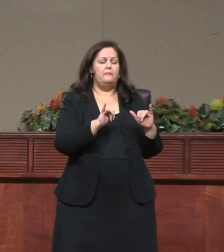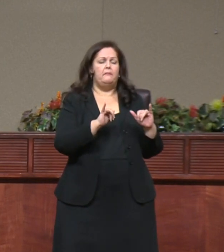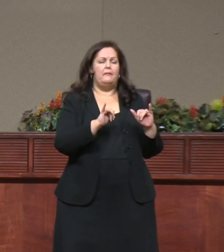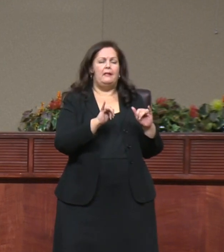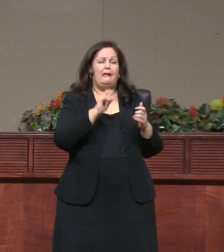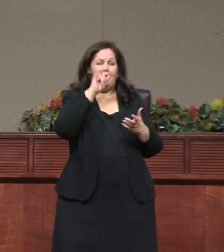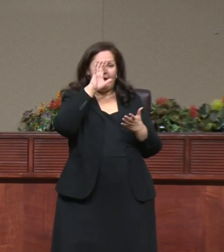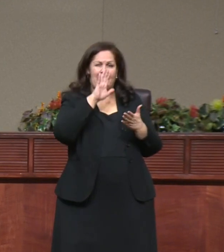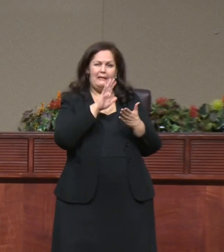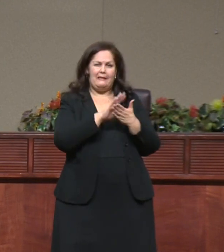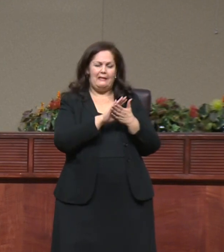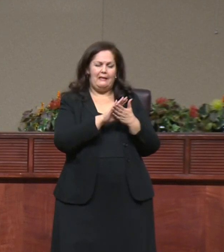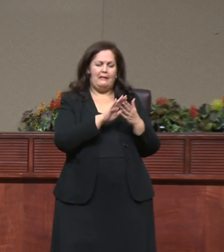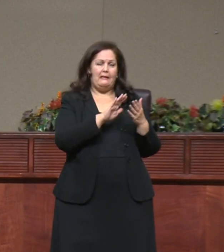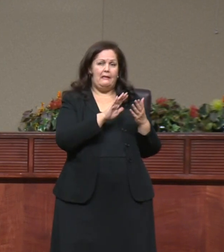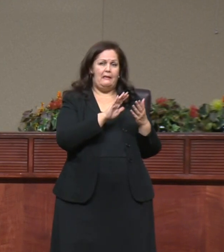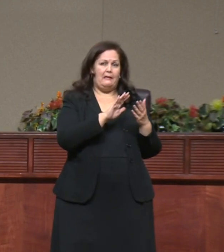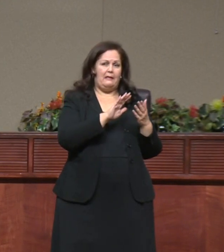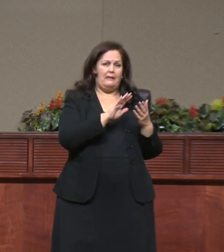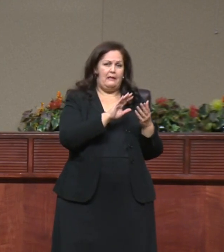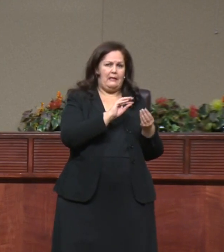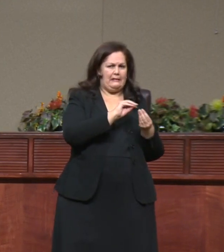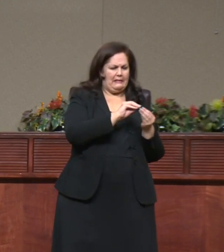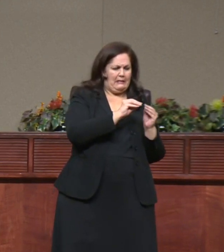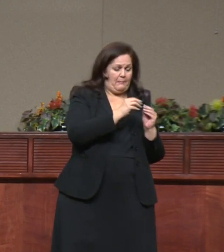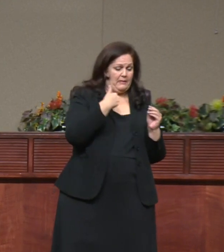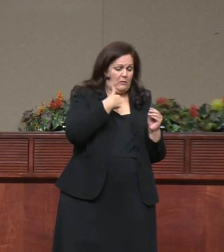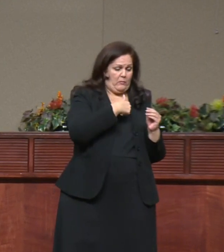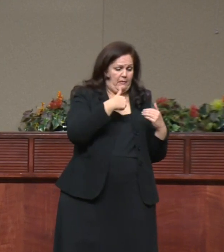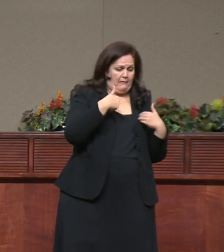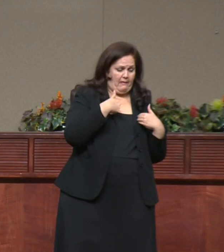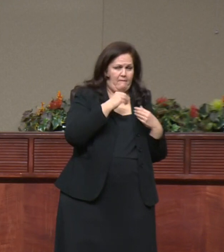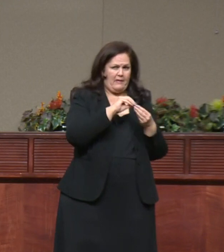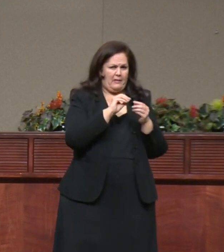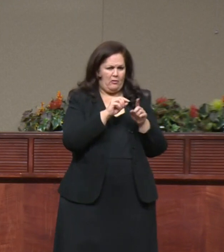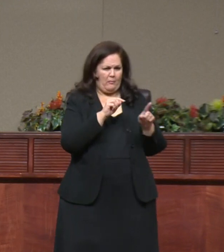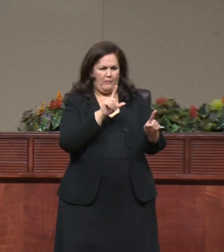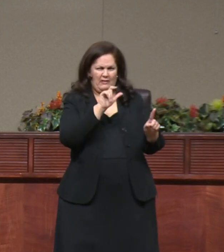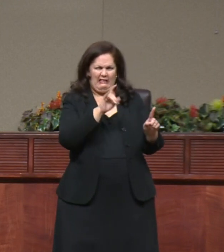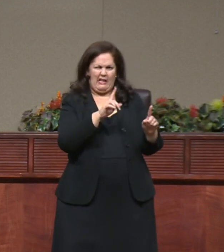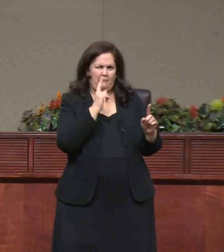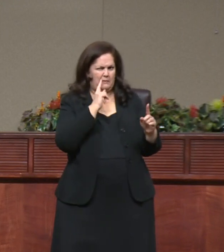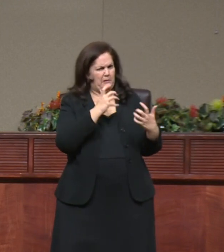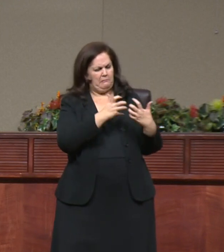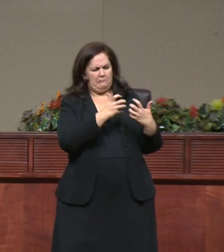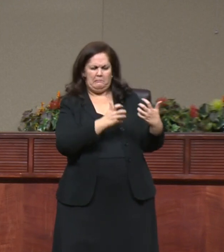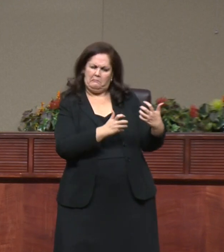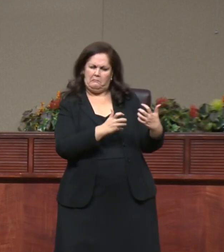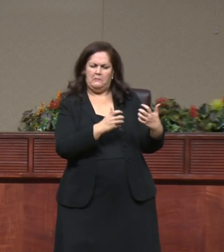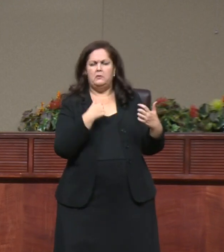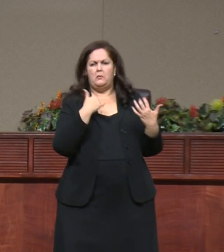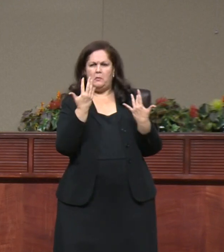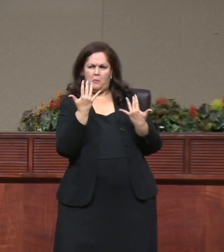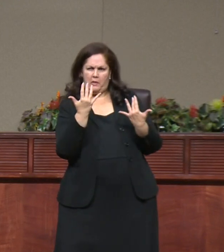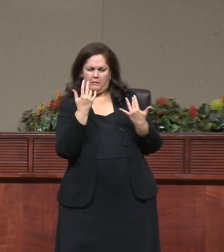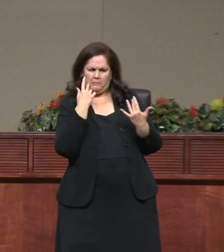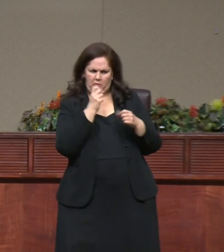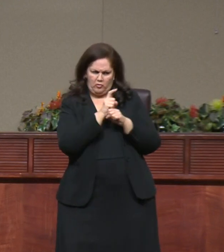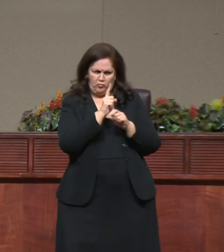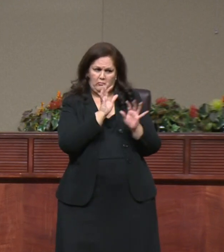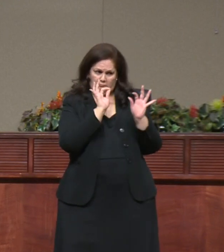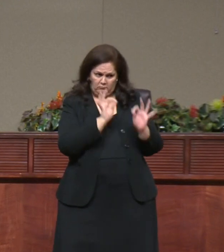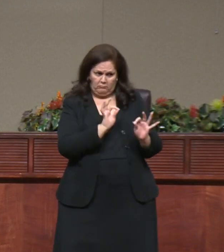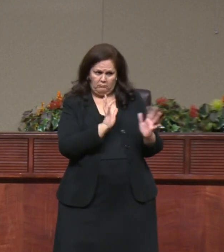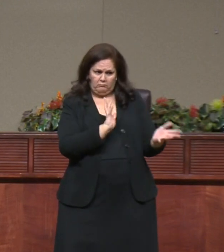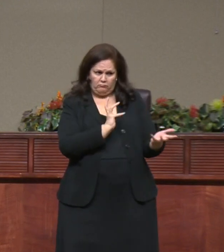some contradiction between us and the numbers that we are seeing in the lab results. So we are waiting for that to clear. I believe that